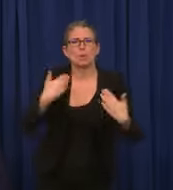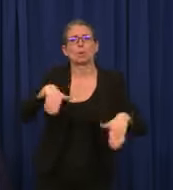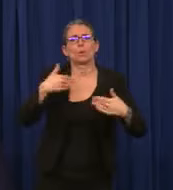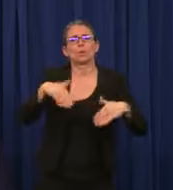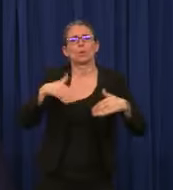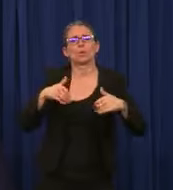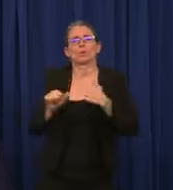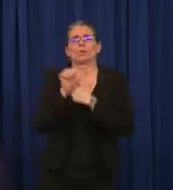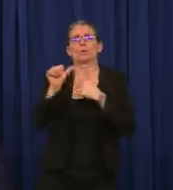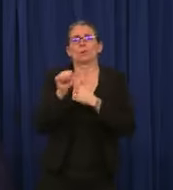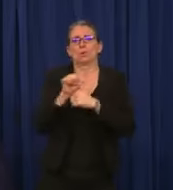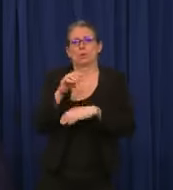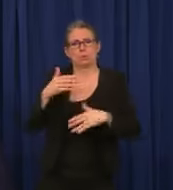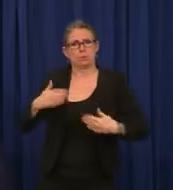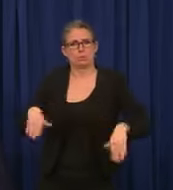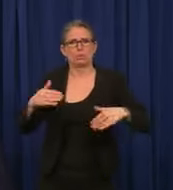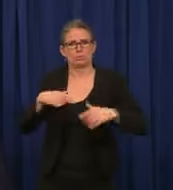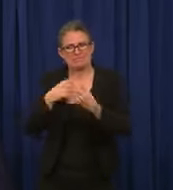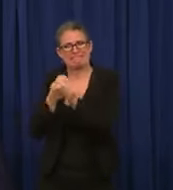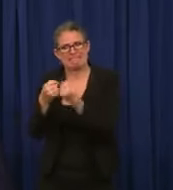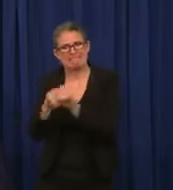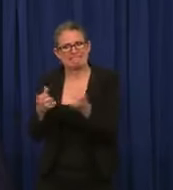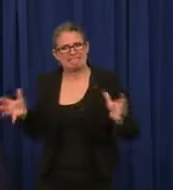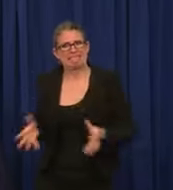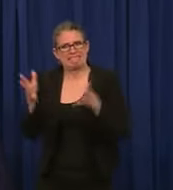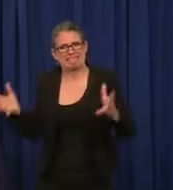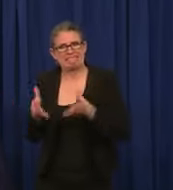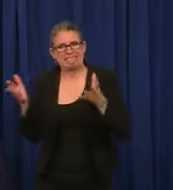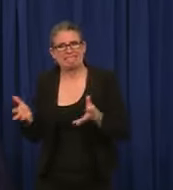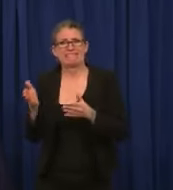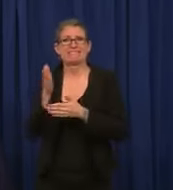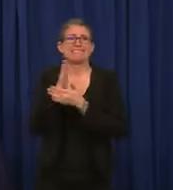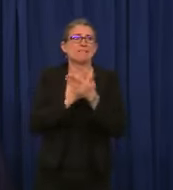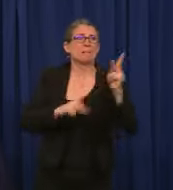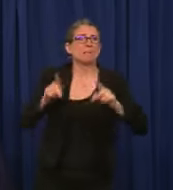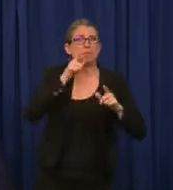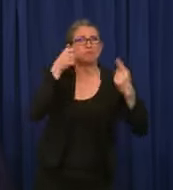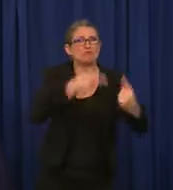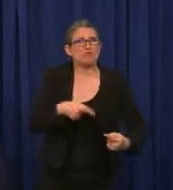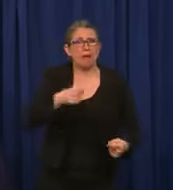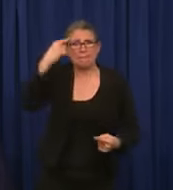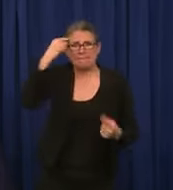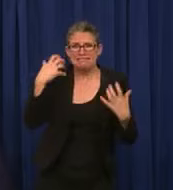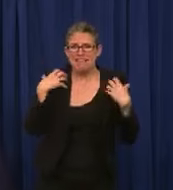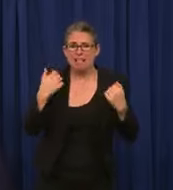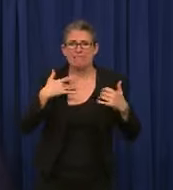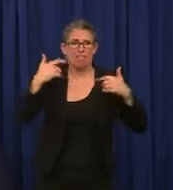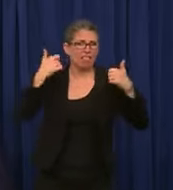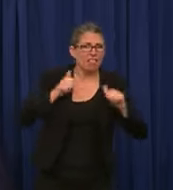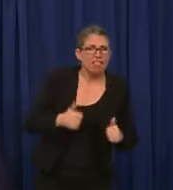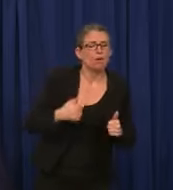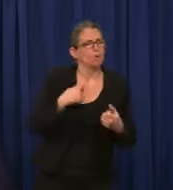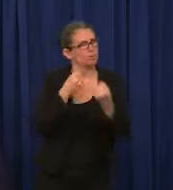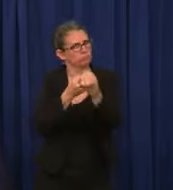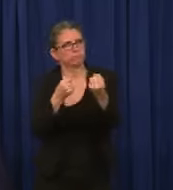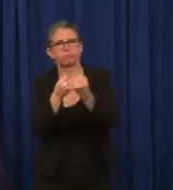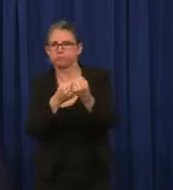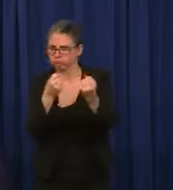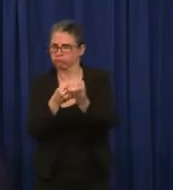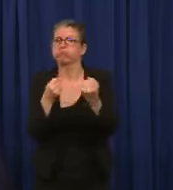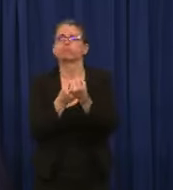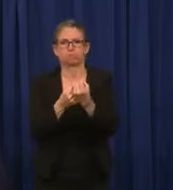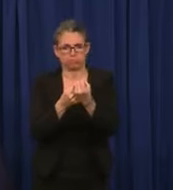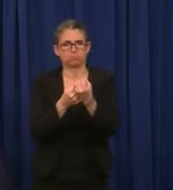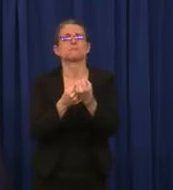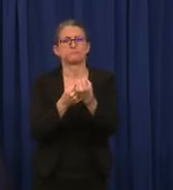that folks who are grappling with all types of behavioral health conditions are provided support services as they themselves are contending with